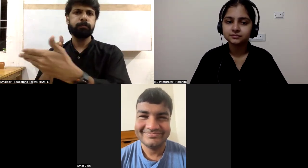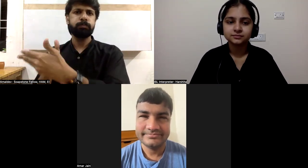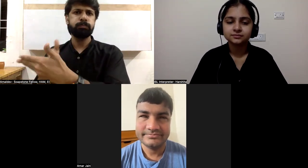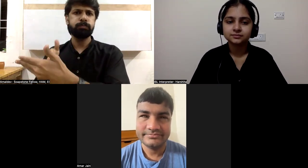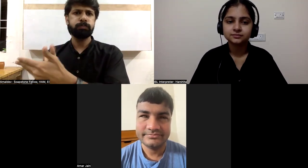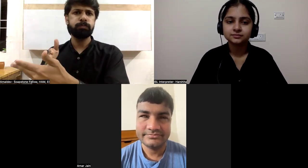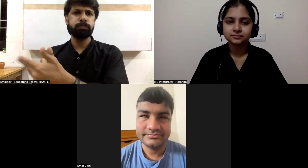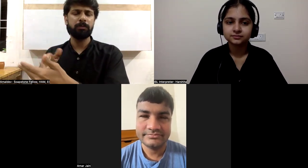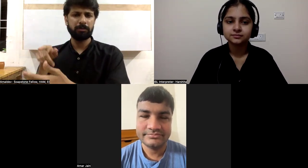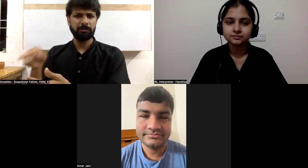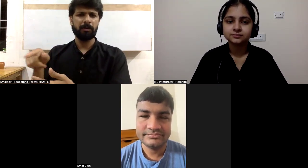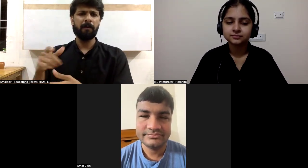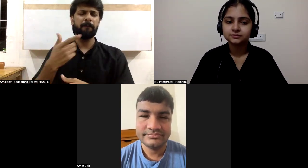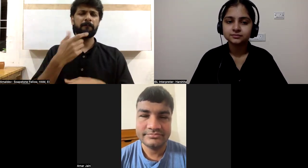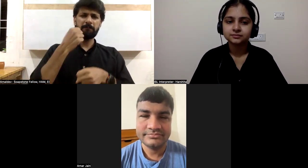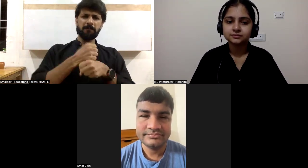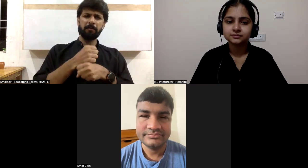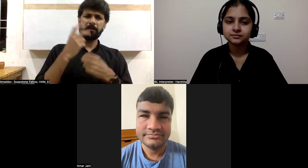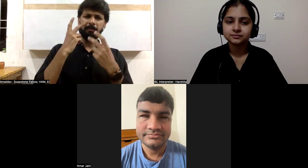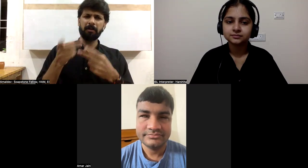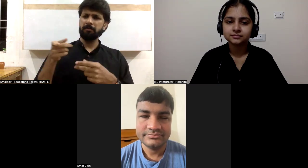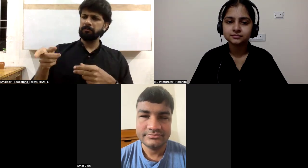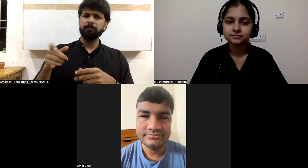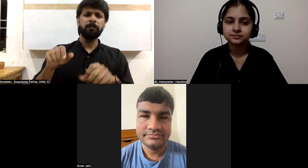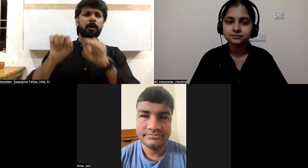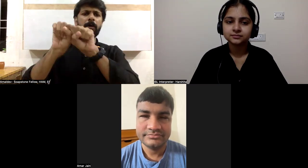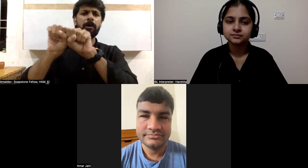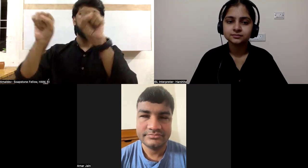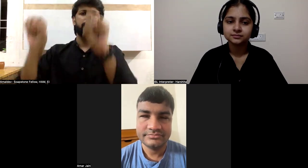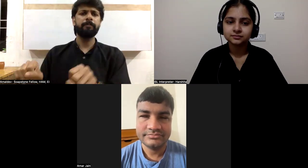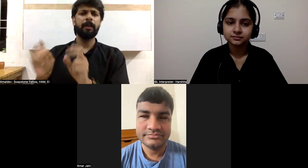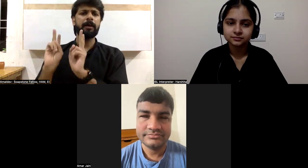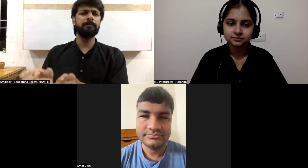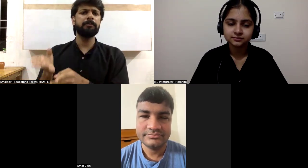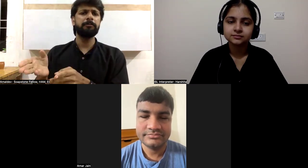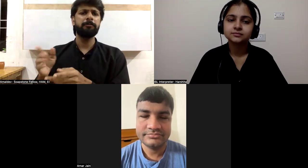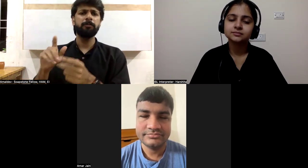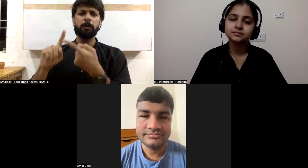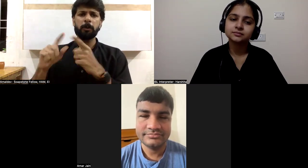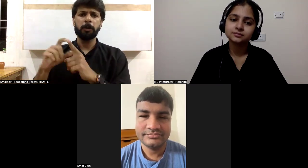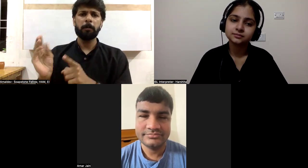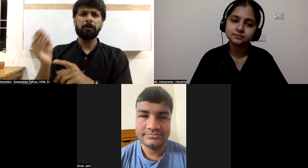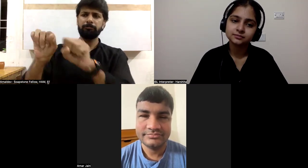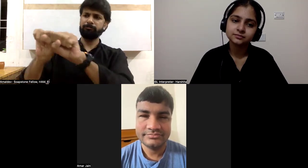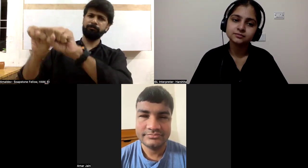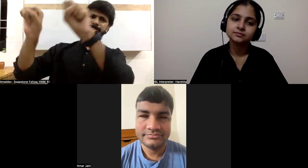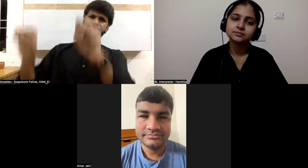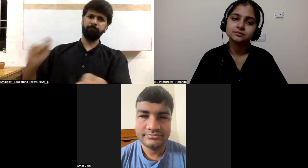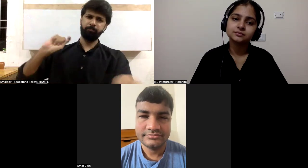There are many blind individuals that face challenges in the education sector.